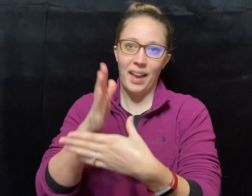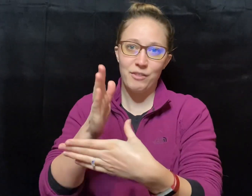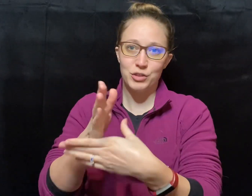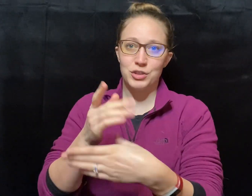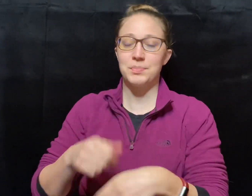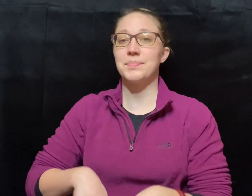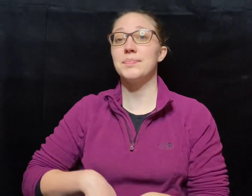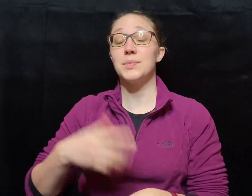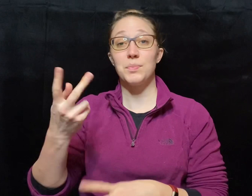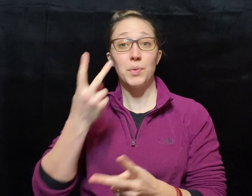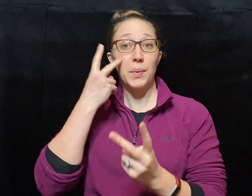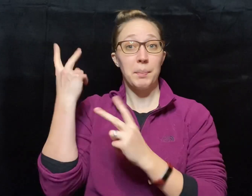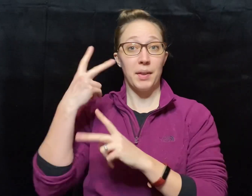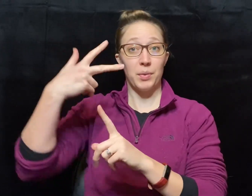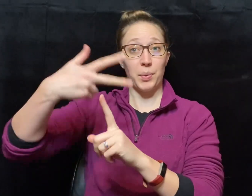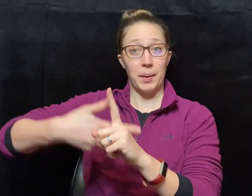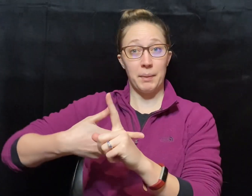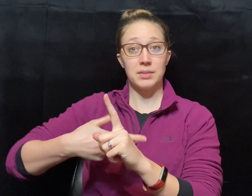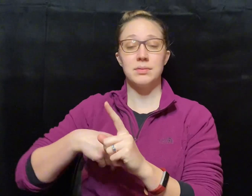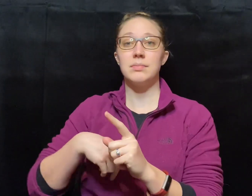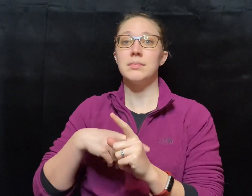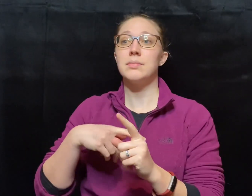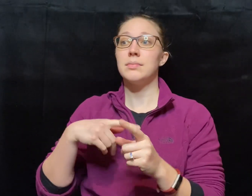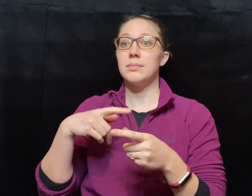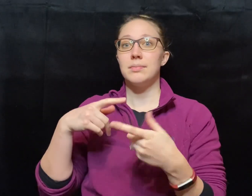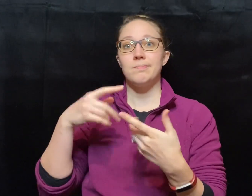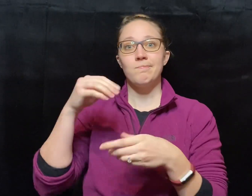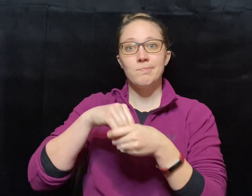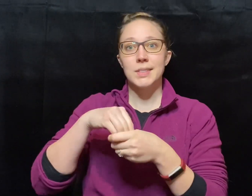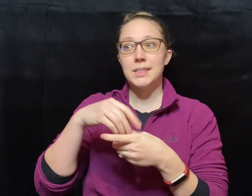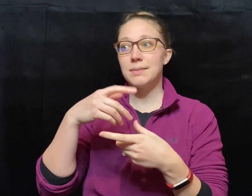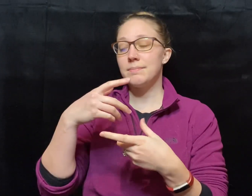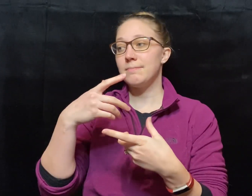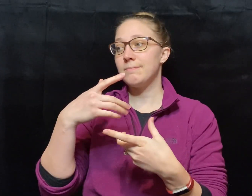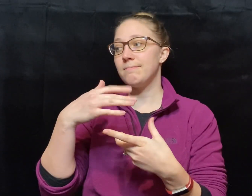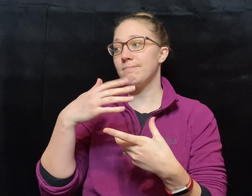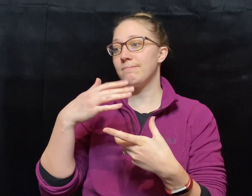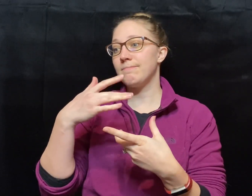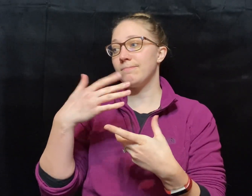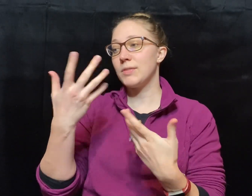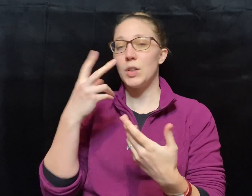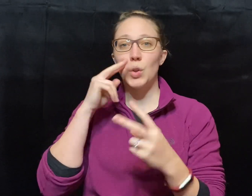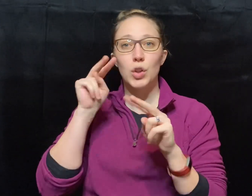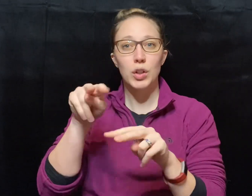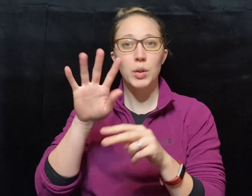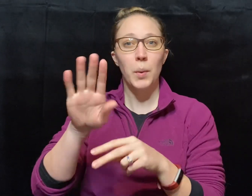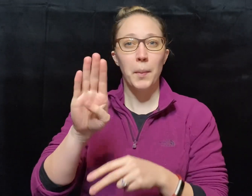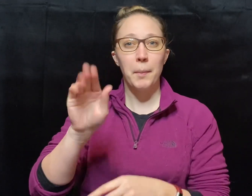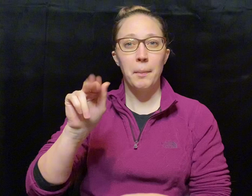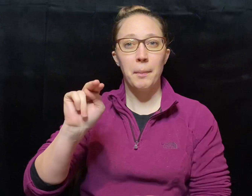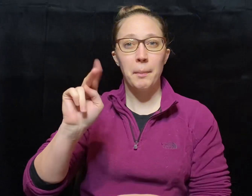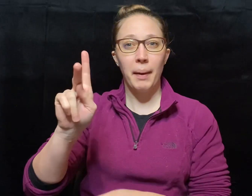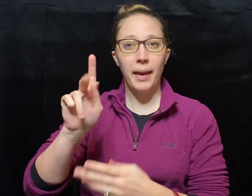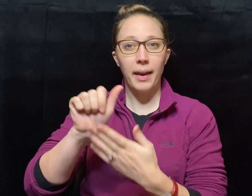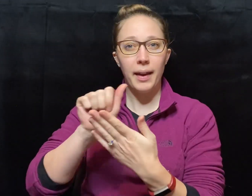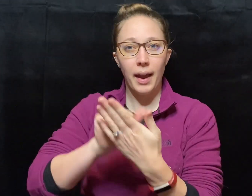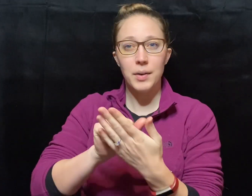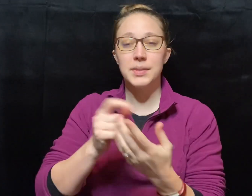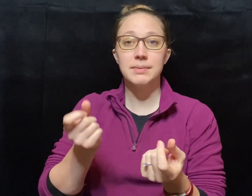months. And the reason to do that is to find the average. So you review the last 3 months of your spending. So for example, you're going to look at